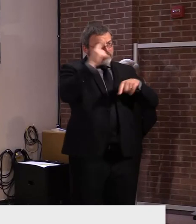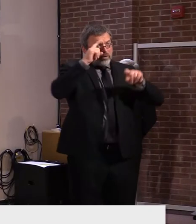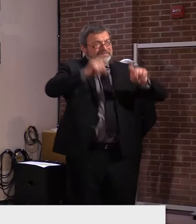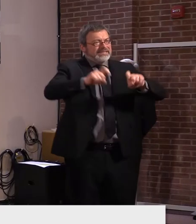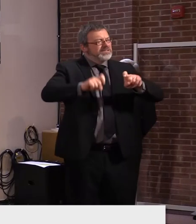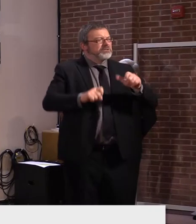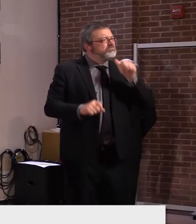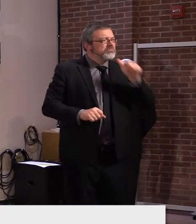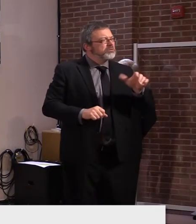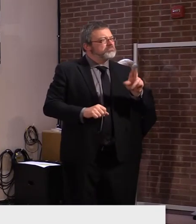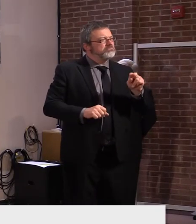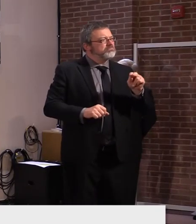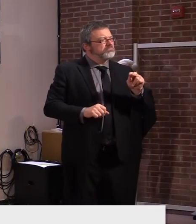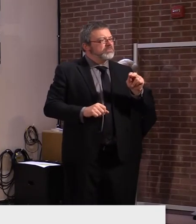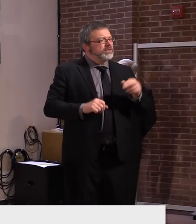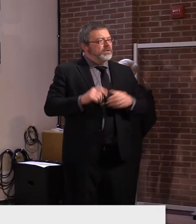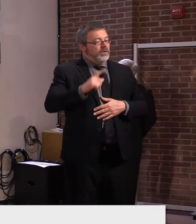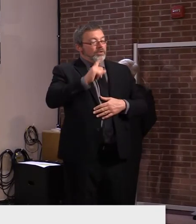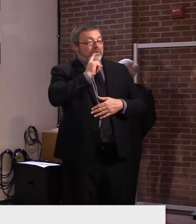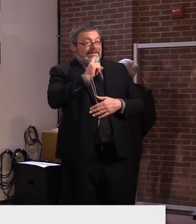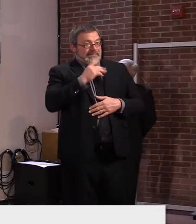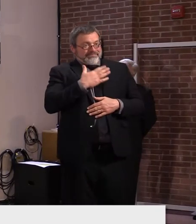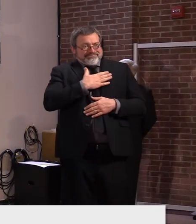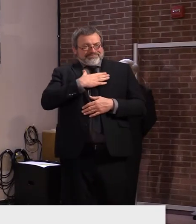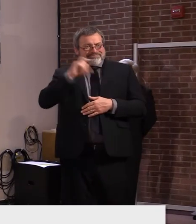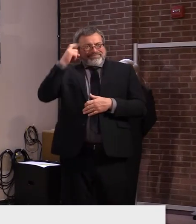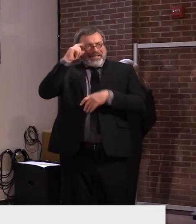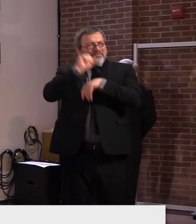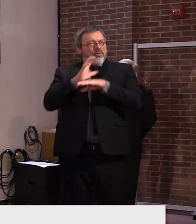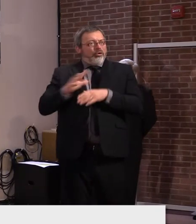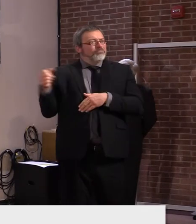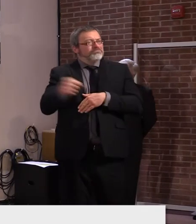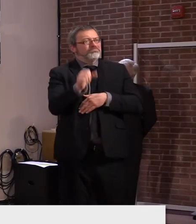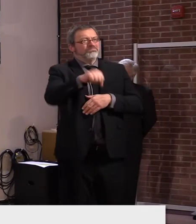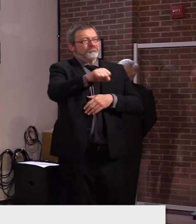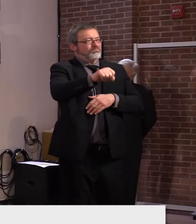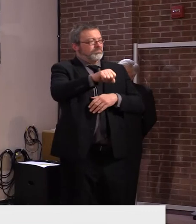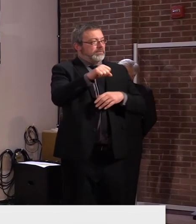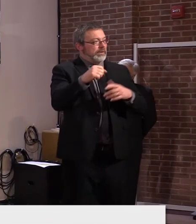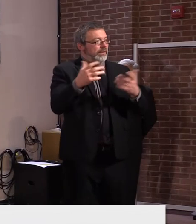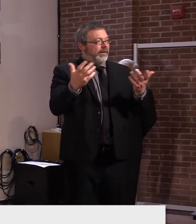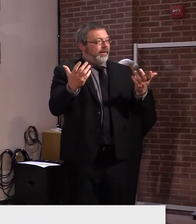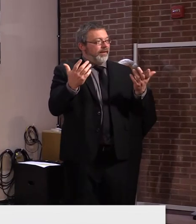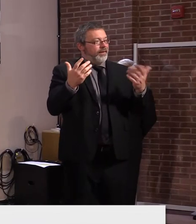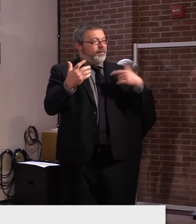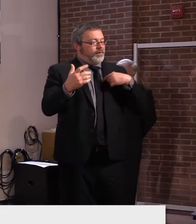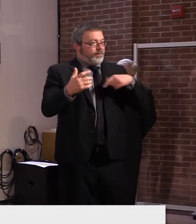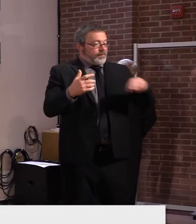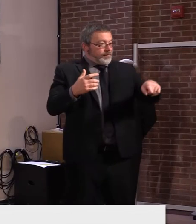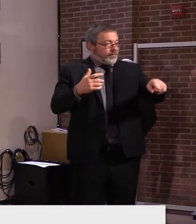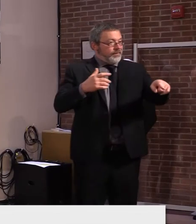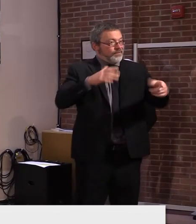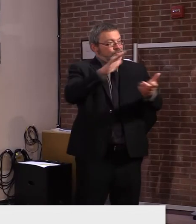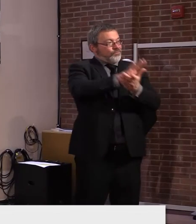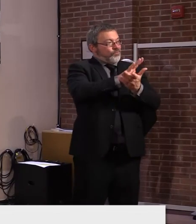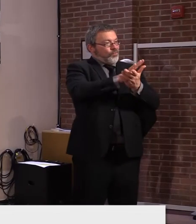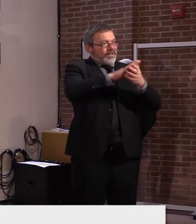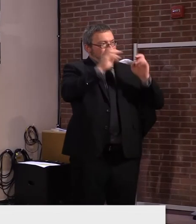the last couple of years. In the Agency of Education, for example, we never managed many of the operational aspects of schools, whether